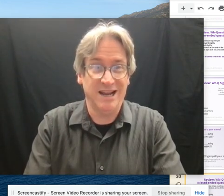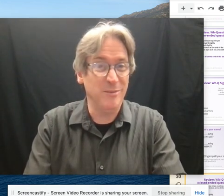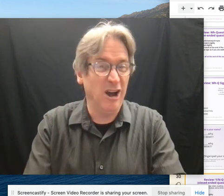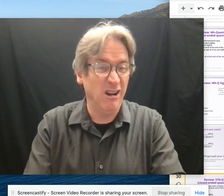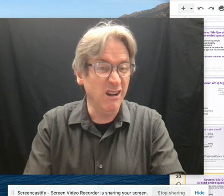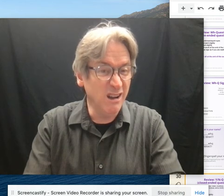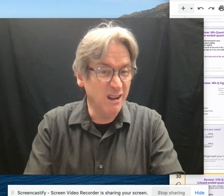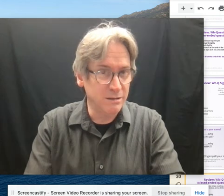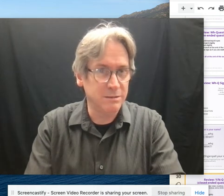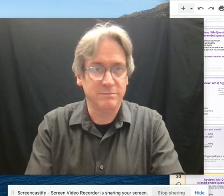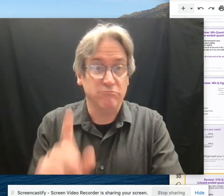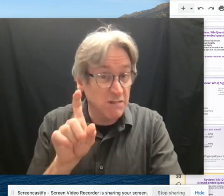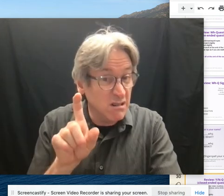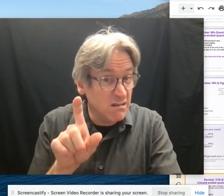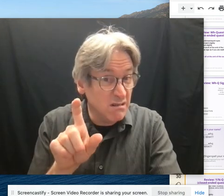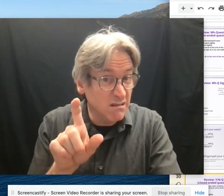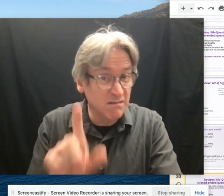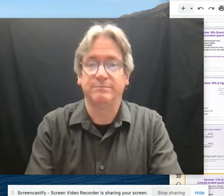it could be a huh?